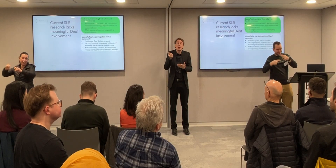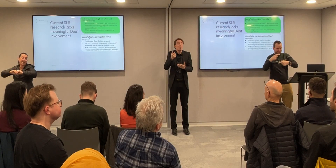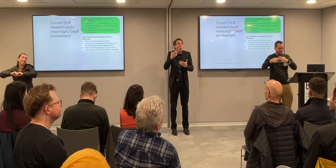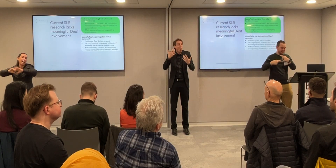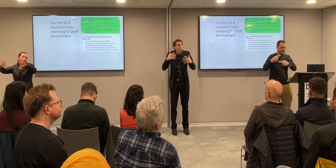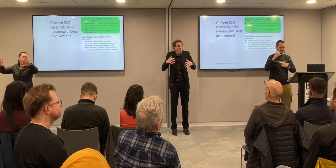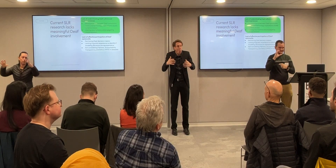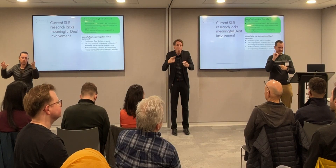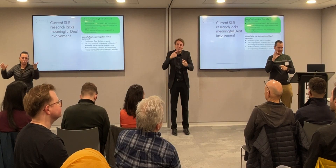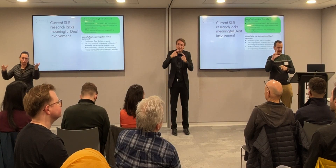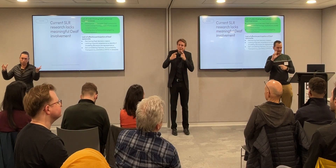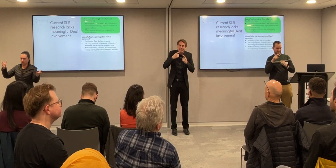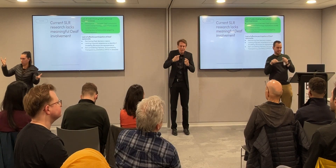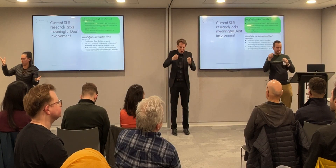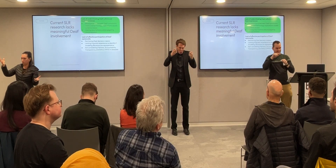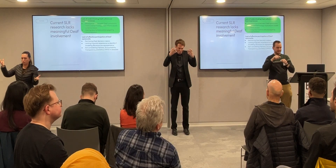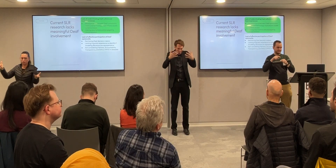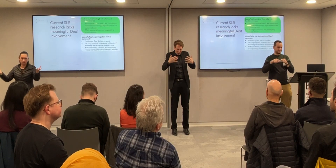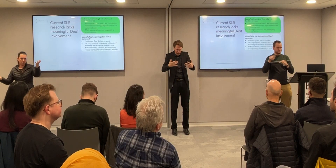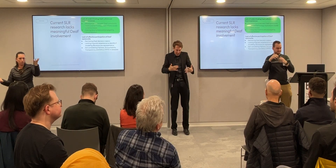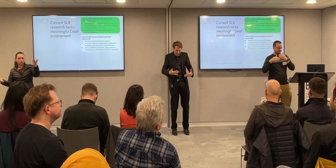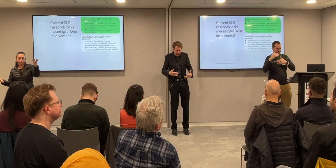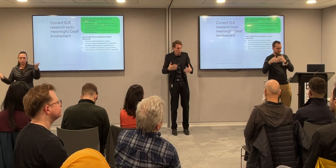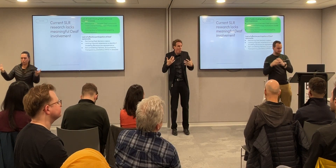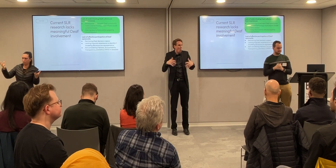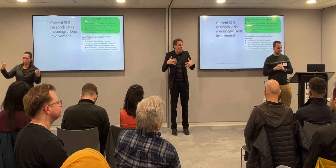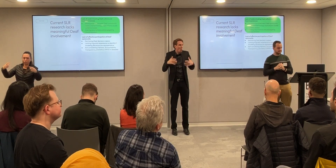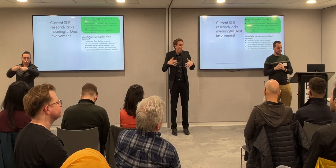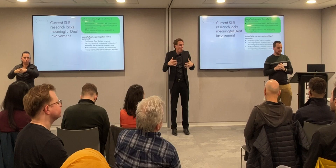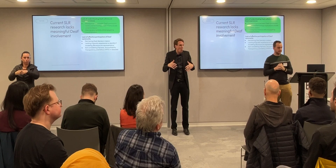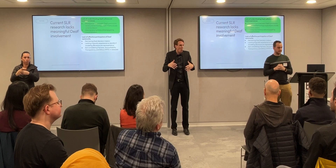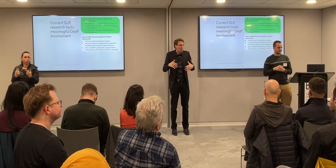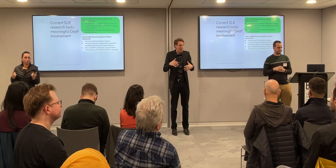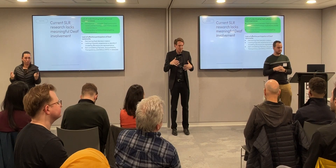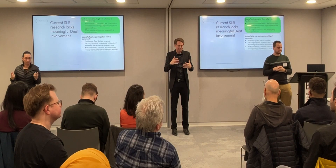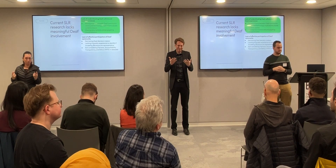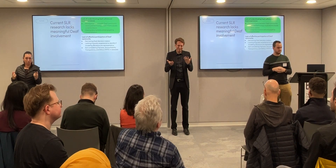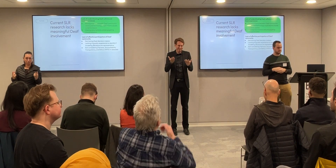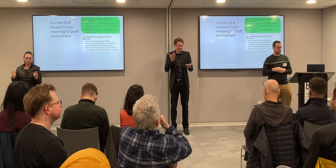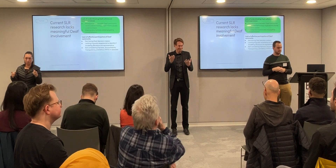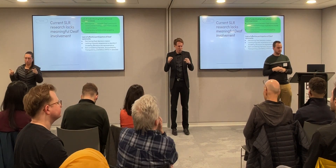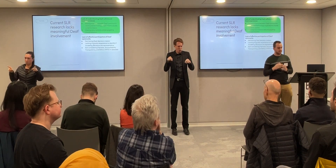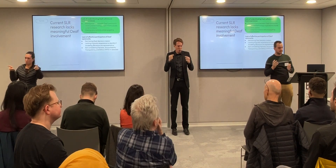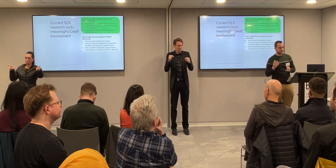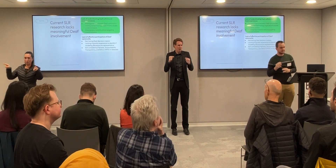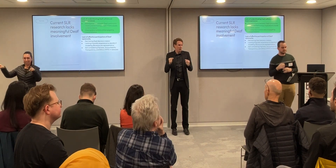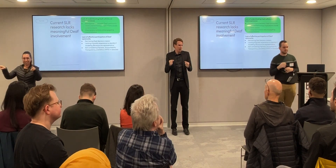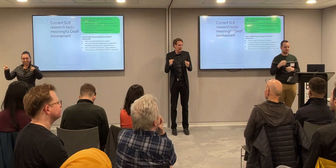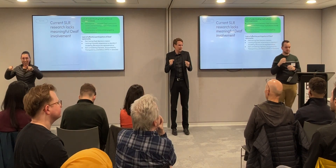So we're having a conflict there. But it also creates a perpetuating cycle.